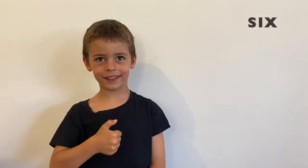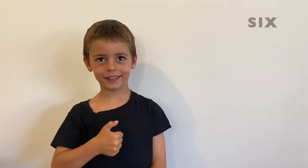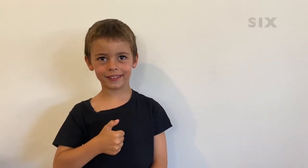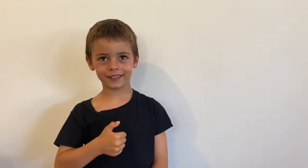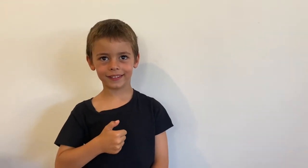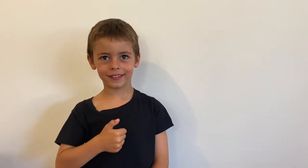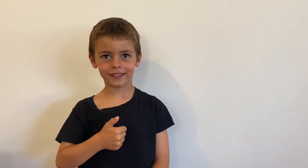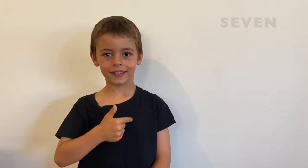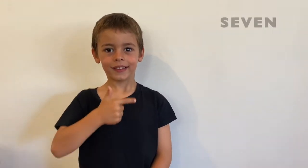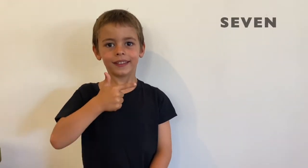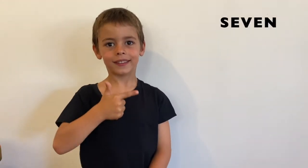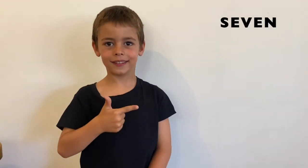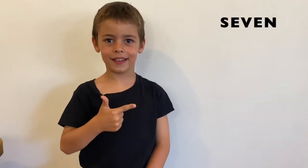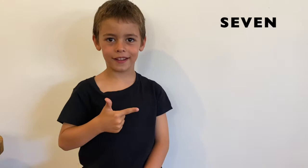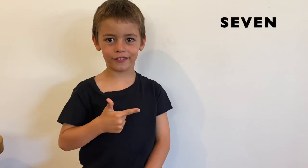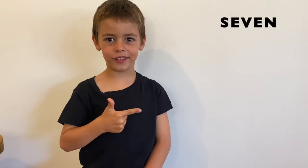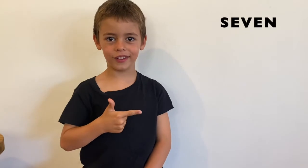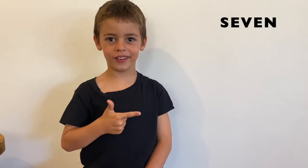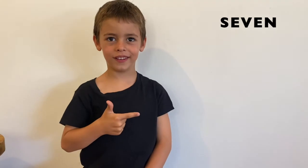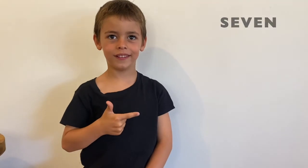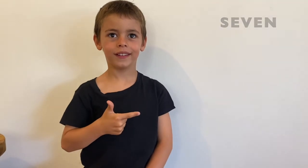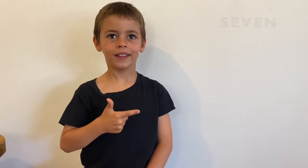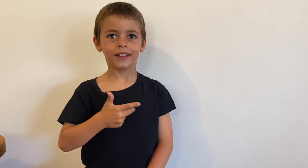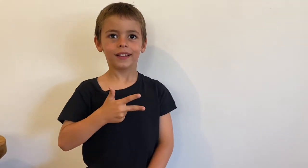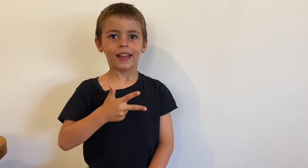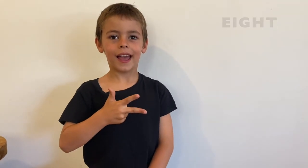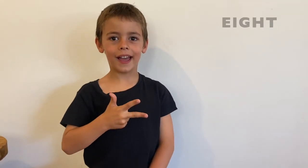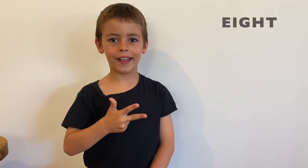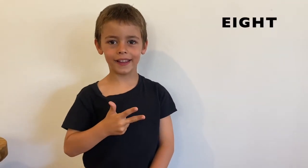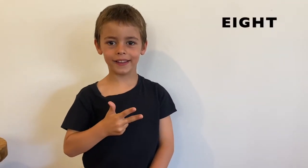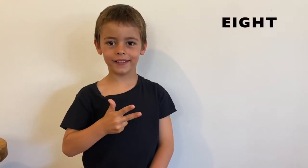6, 7, 8,